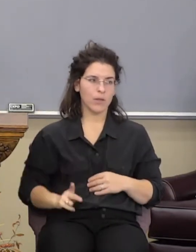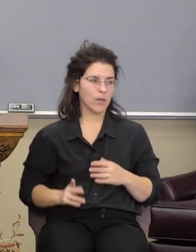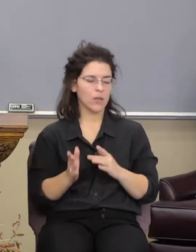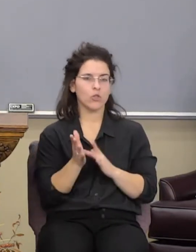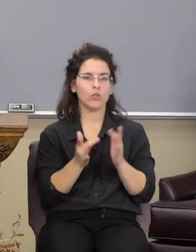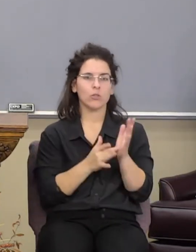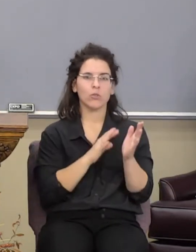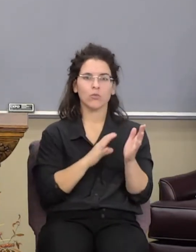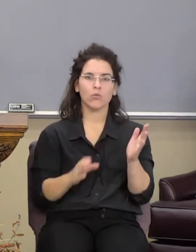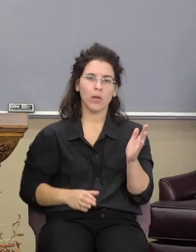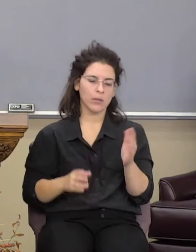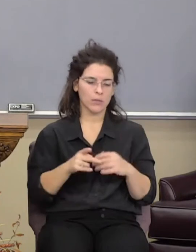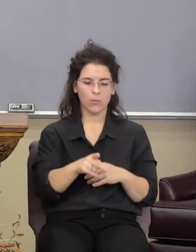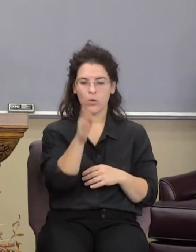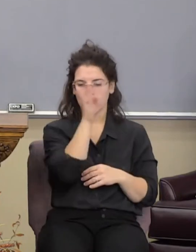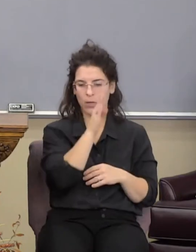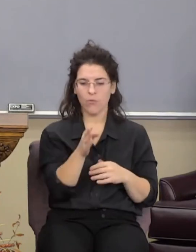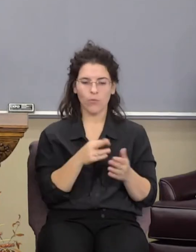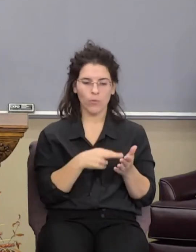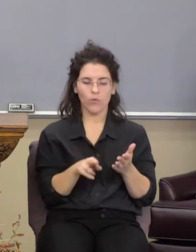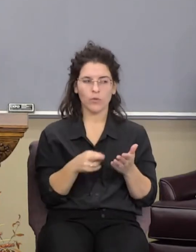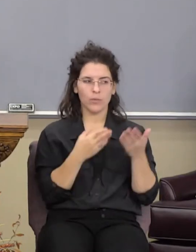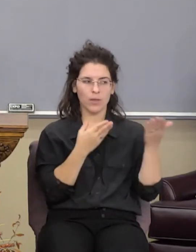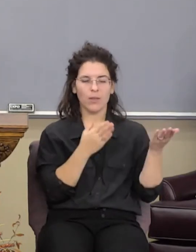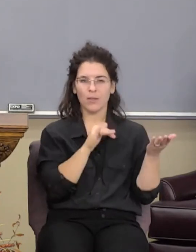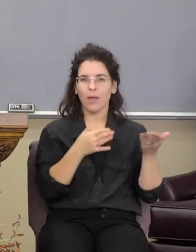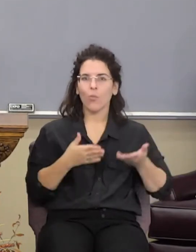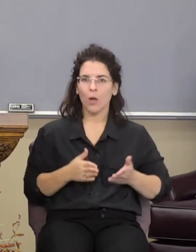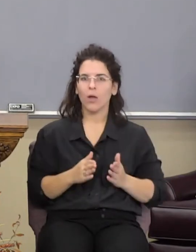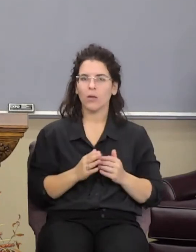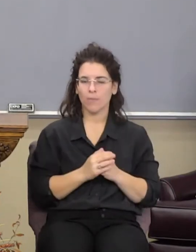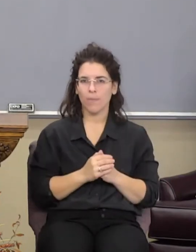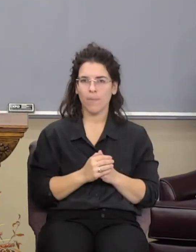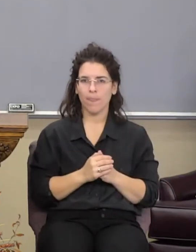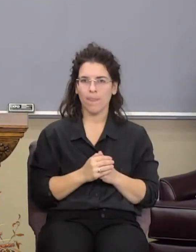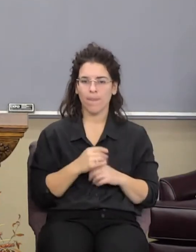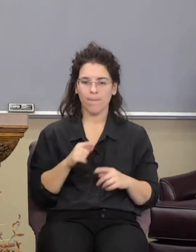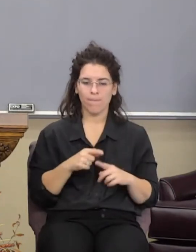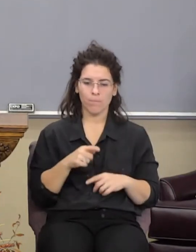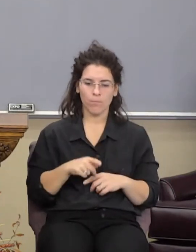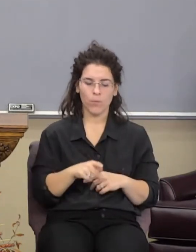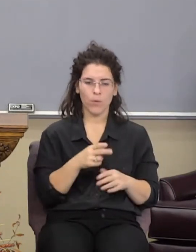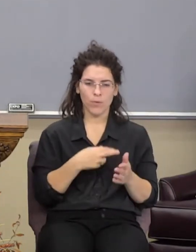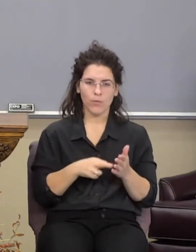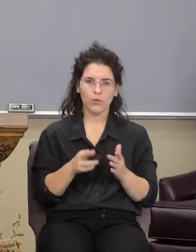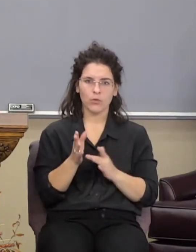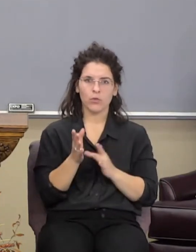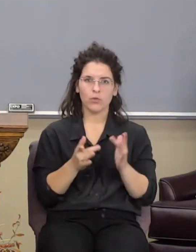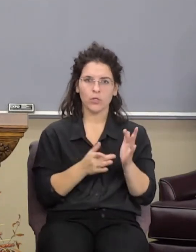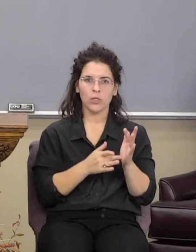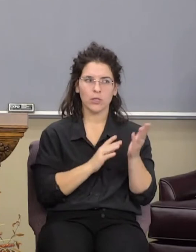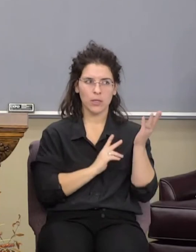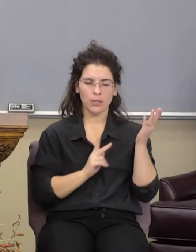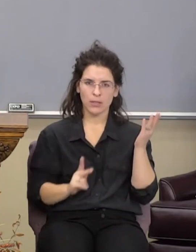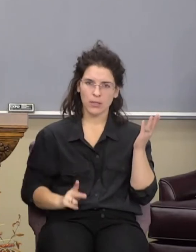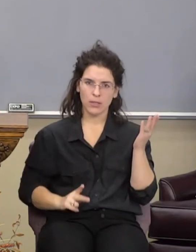Christ. Paul never refers to him in that way. When Paul does refer to Jesus as king, he's referring to the fact